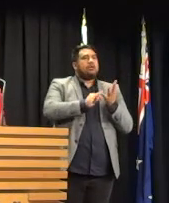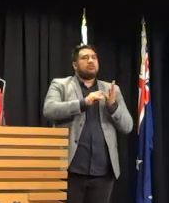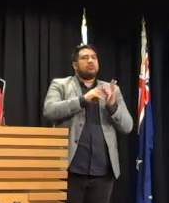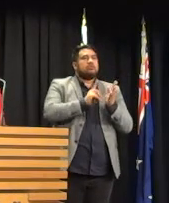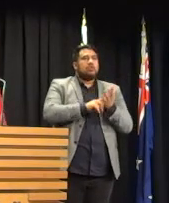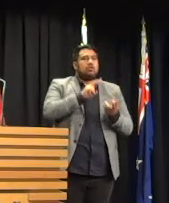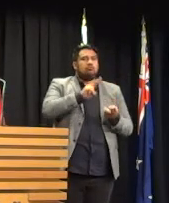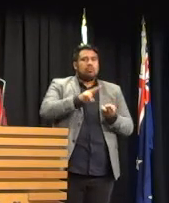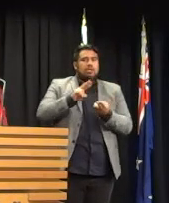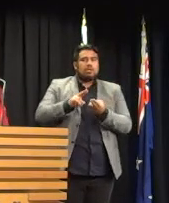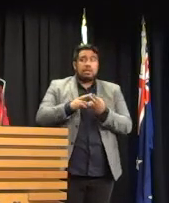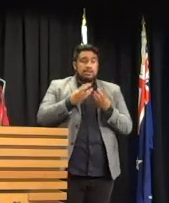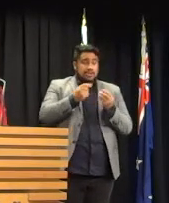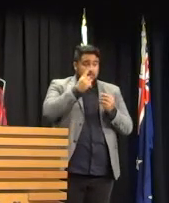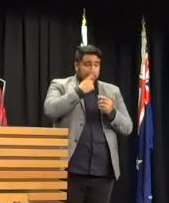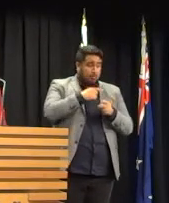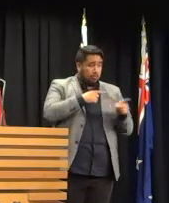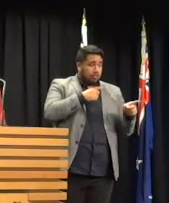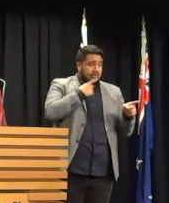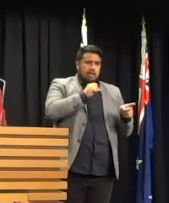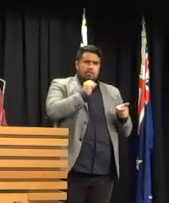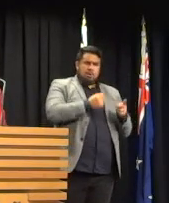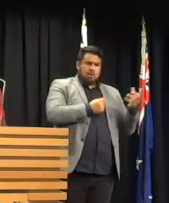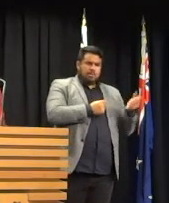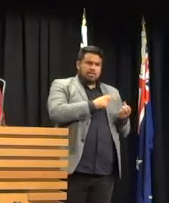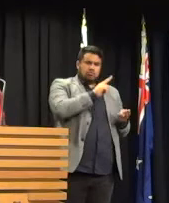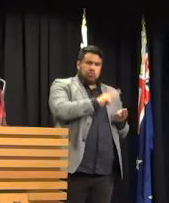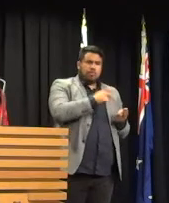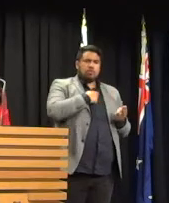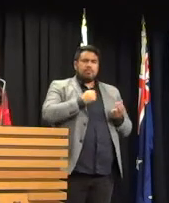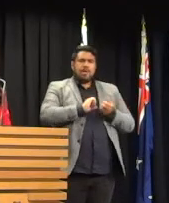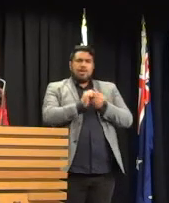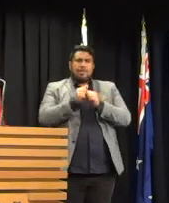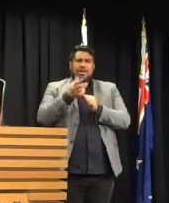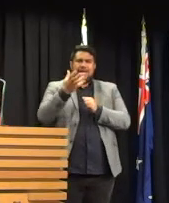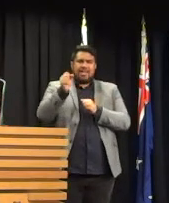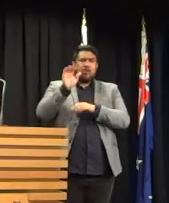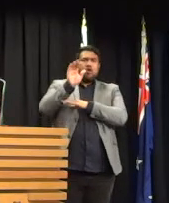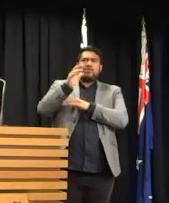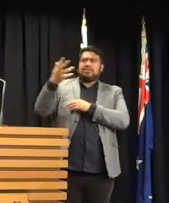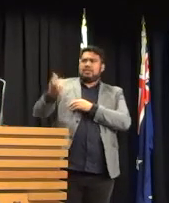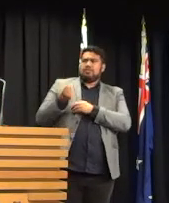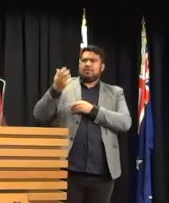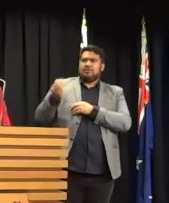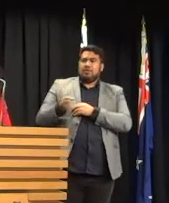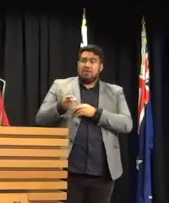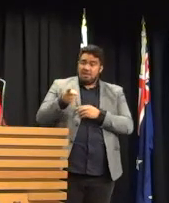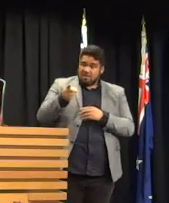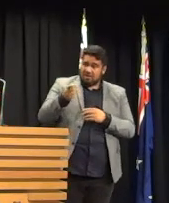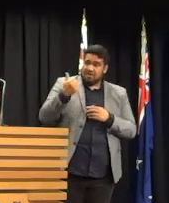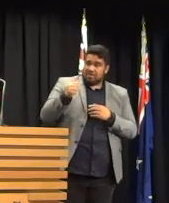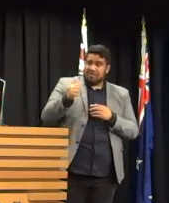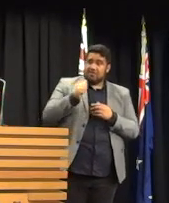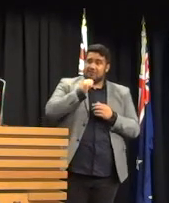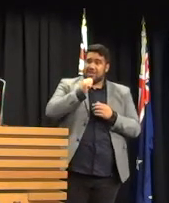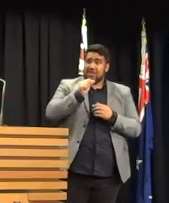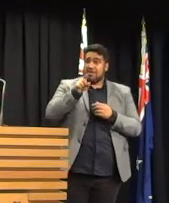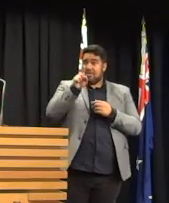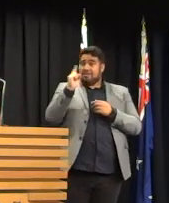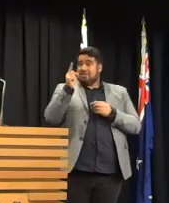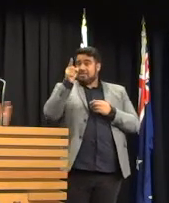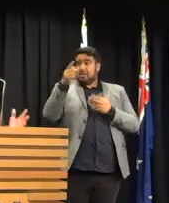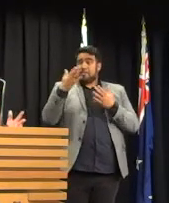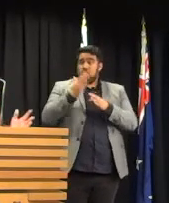their spouses are receiving an overseas pension. Do you think that's That is fair, something and that are there actually any the- plans? It's actually something that the Minister's been doing some work